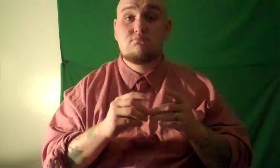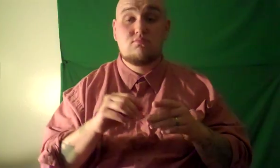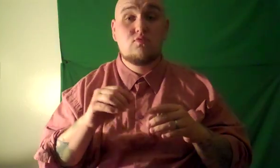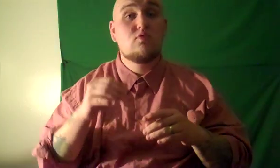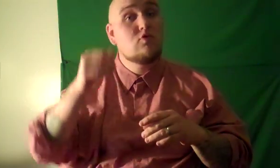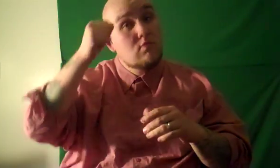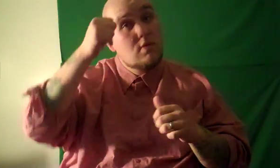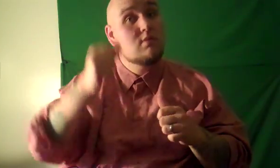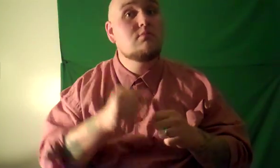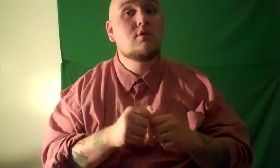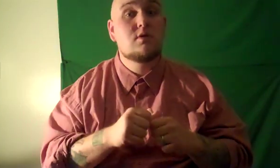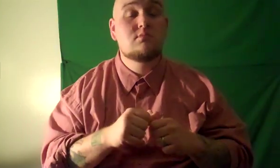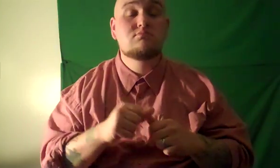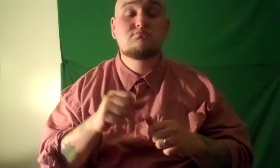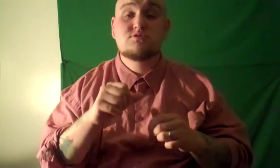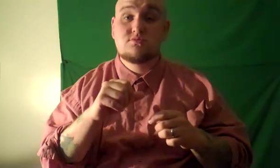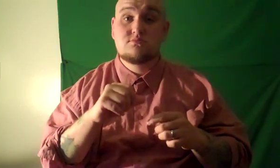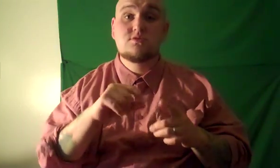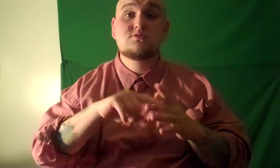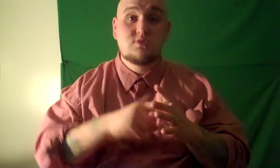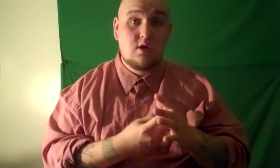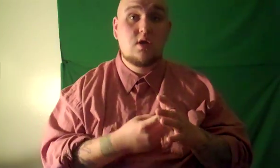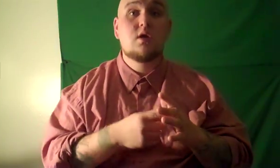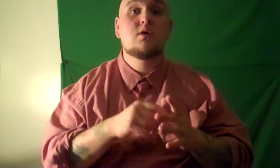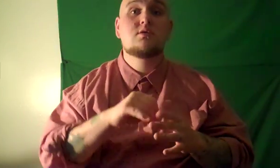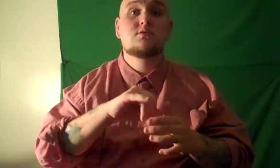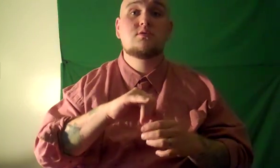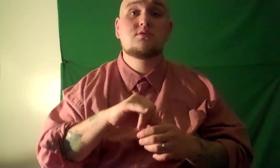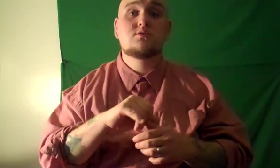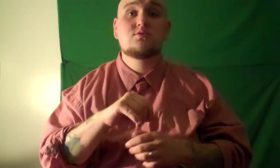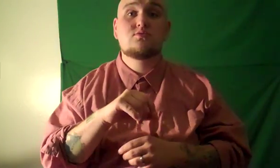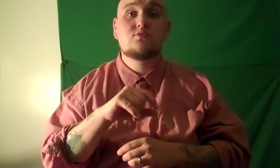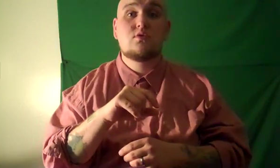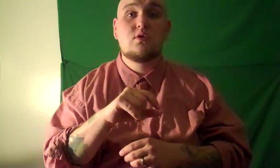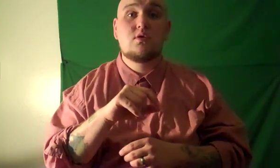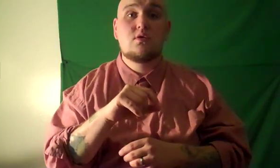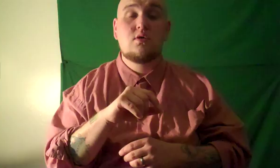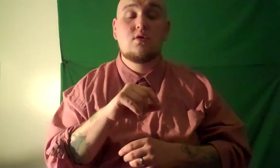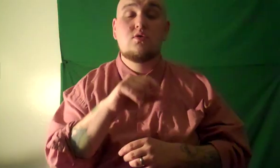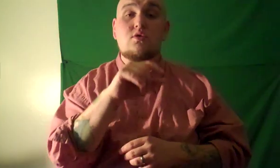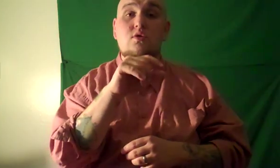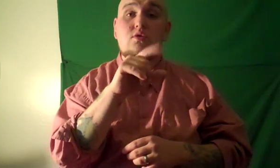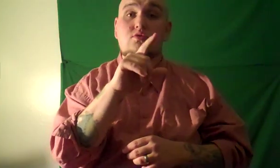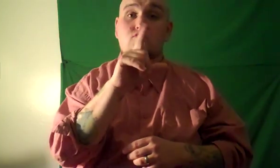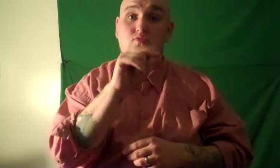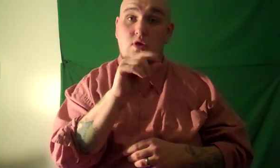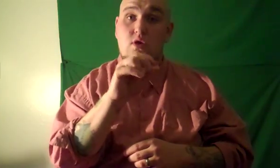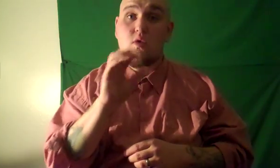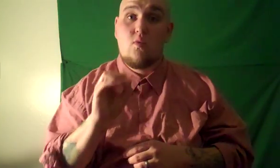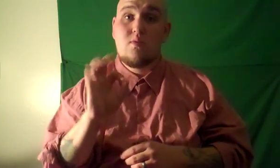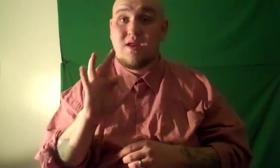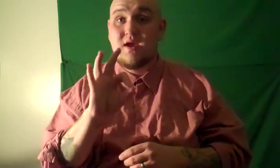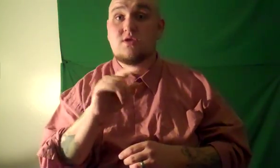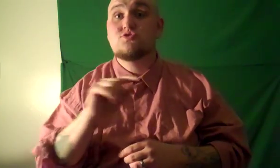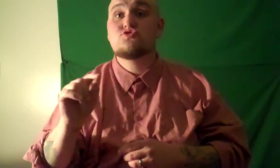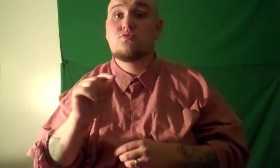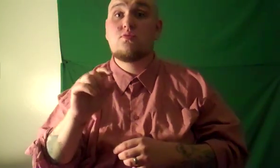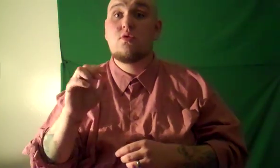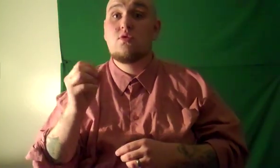30th, 2012. If you already have a bachelor's degree in something, you actually are ready to go. You don't have